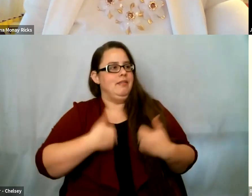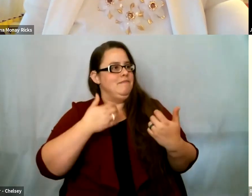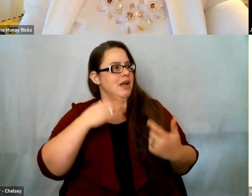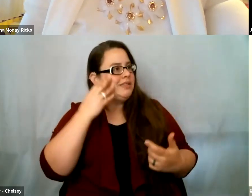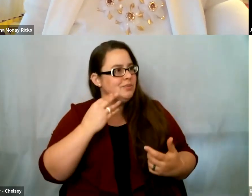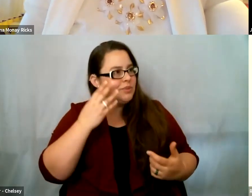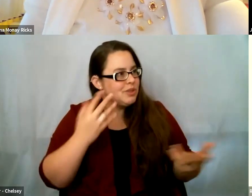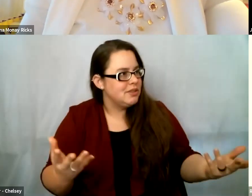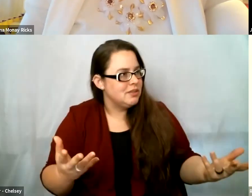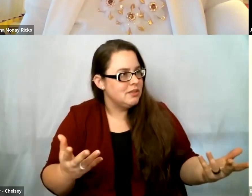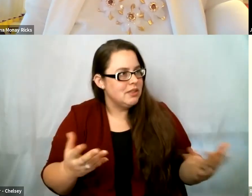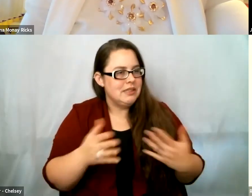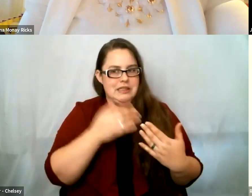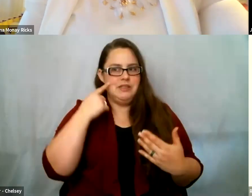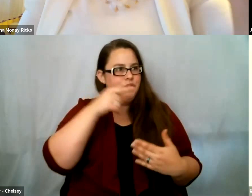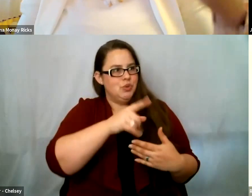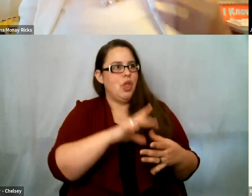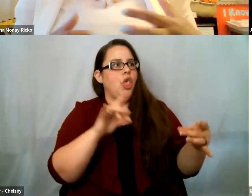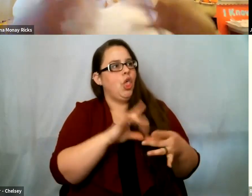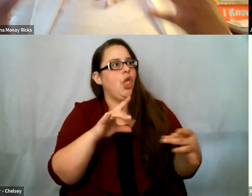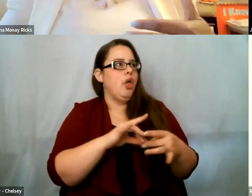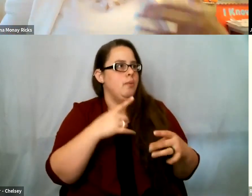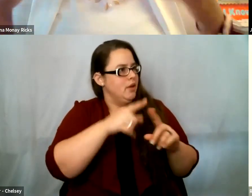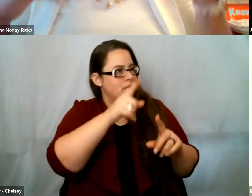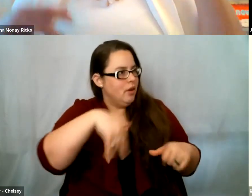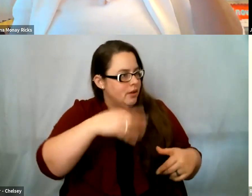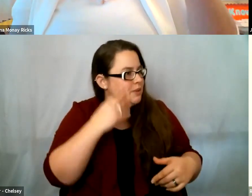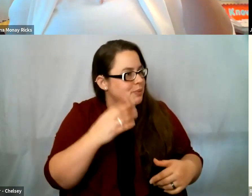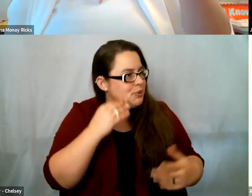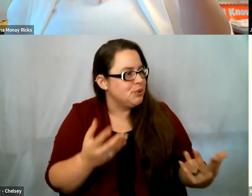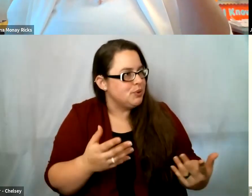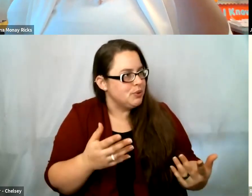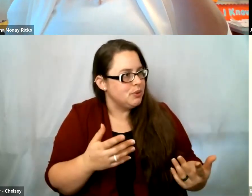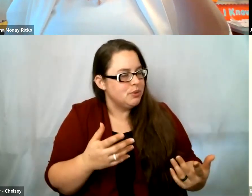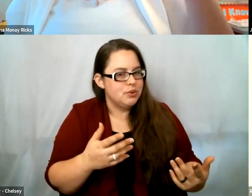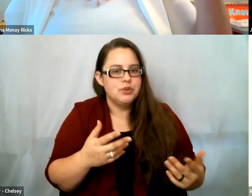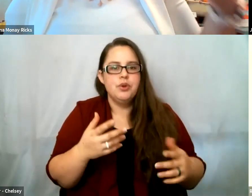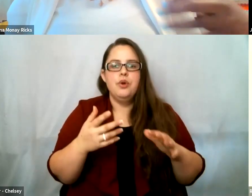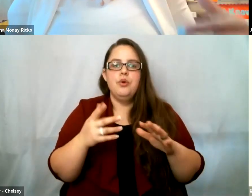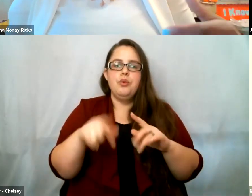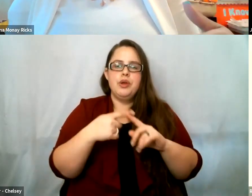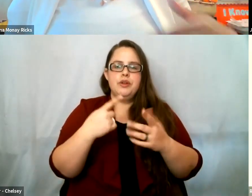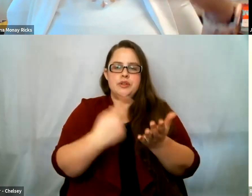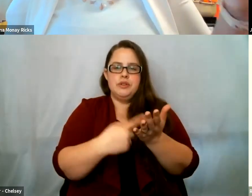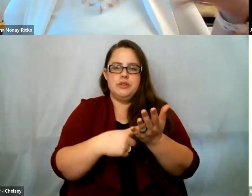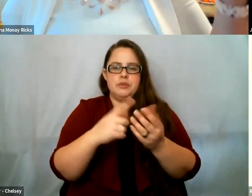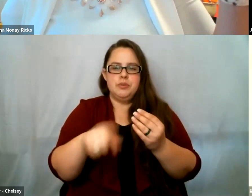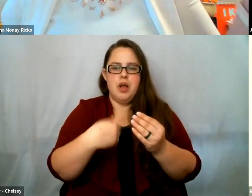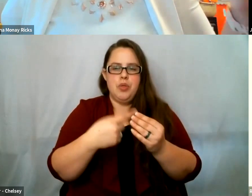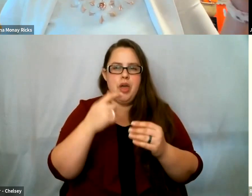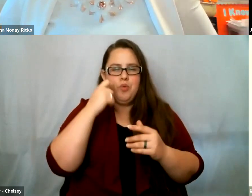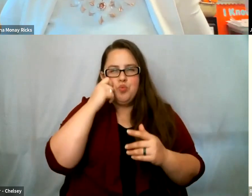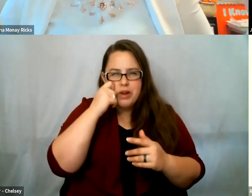it's easy for you to say that because you haven't did it. And when you're talking about that racialized, and we